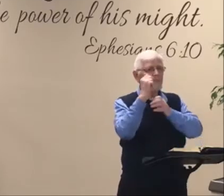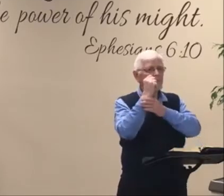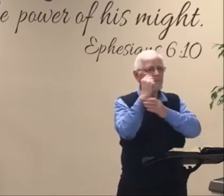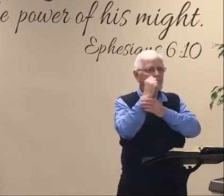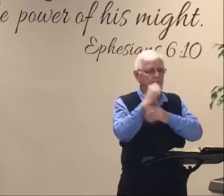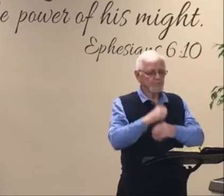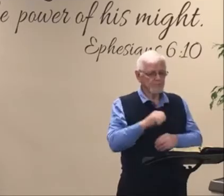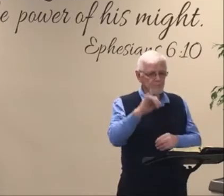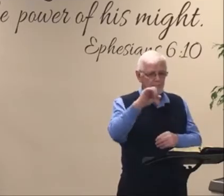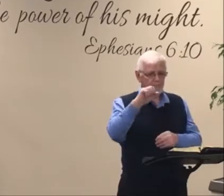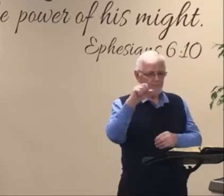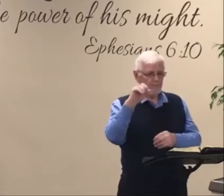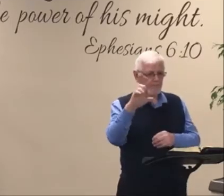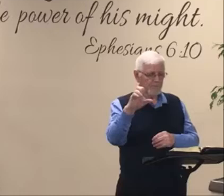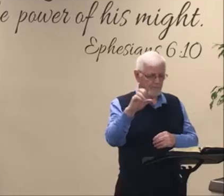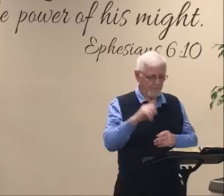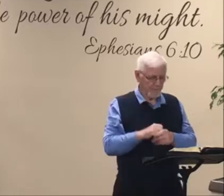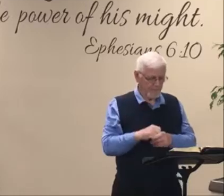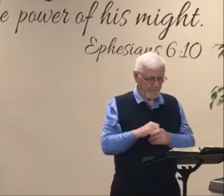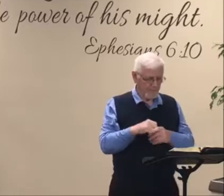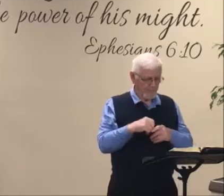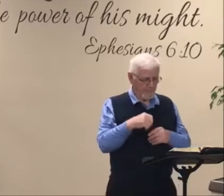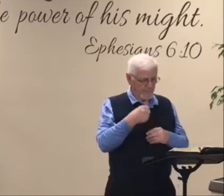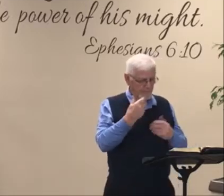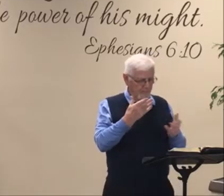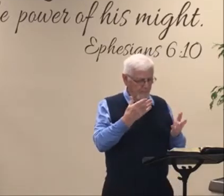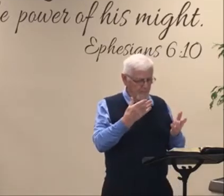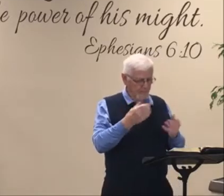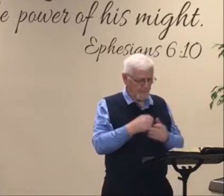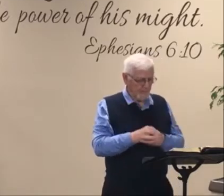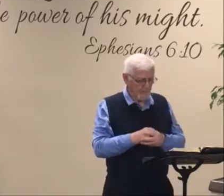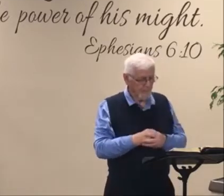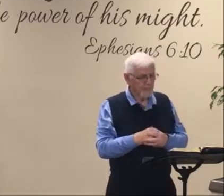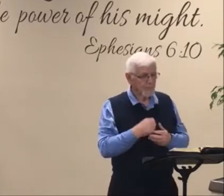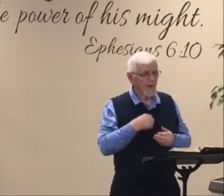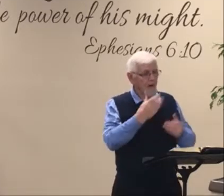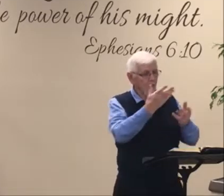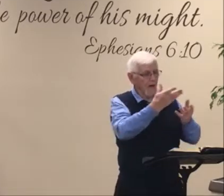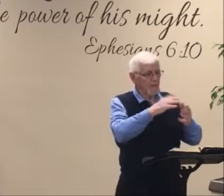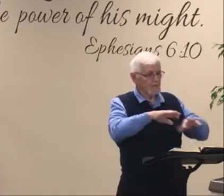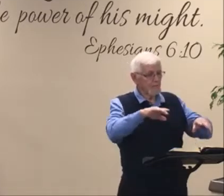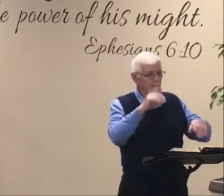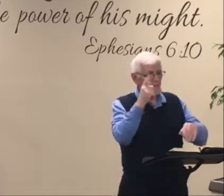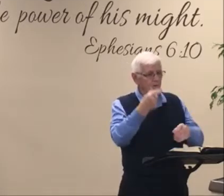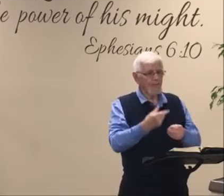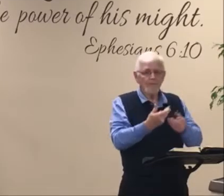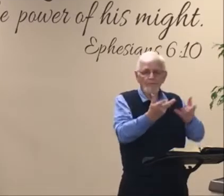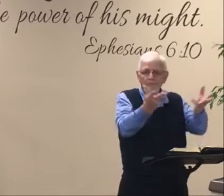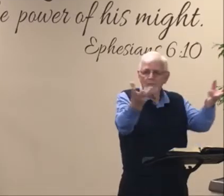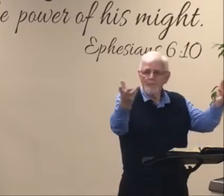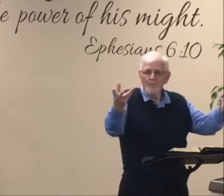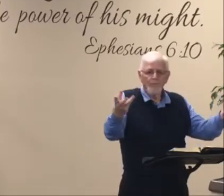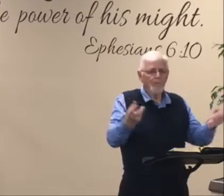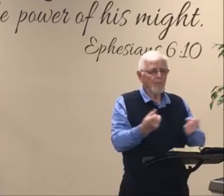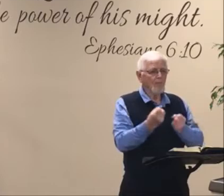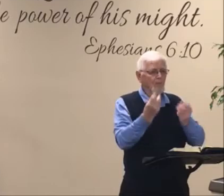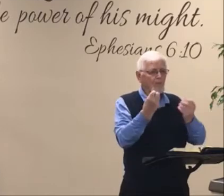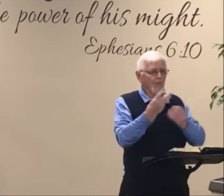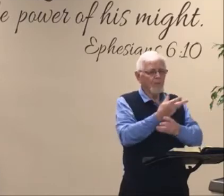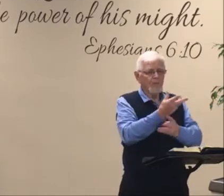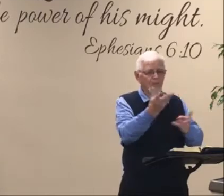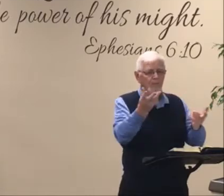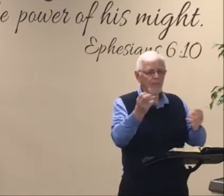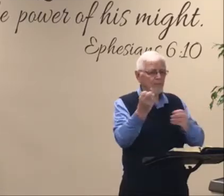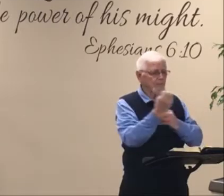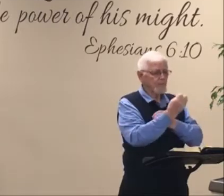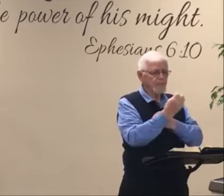thou liest, to thee will I give it, and to thy seed. And thy seed shall be as the dust of the earth, and thou shalt spread abroad to the west and to the